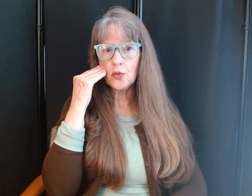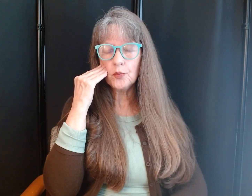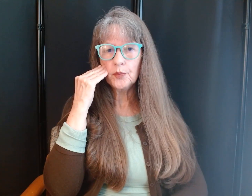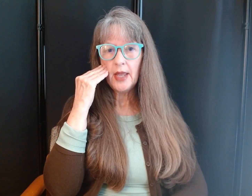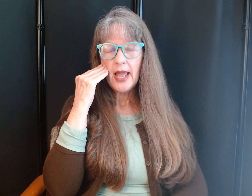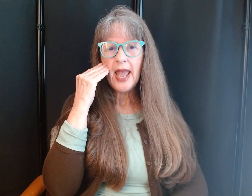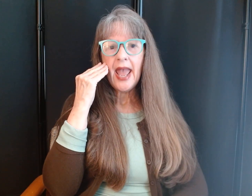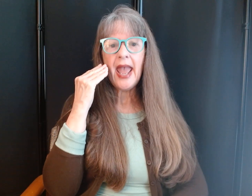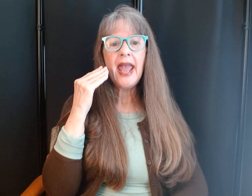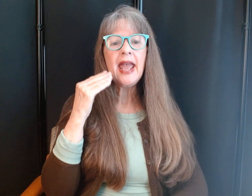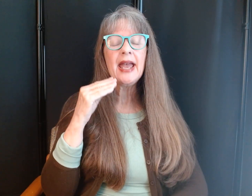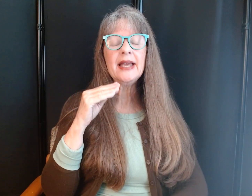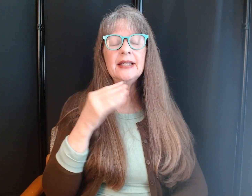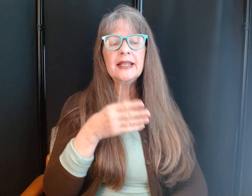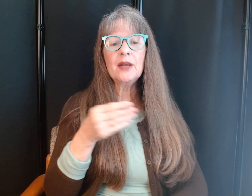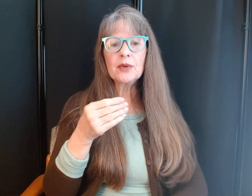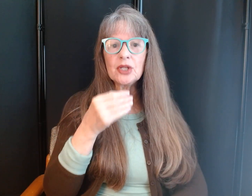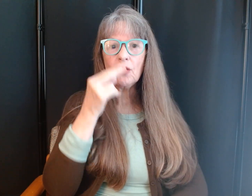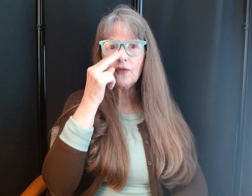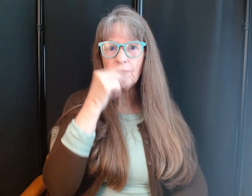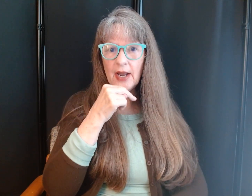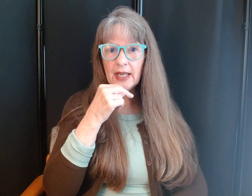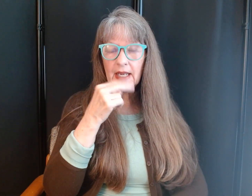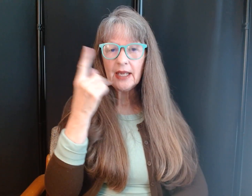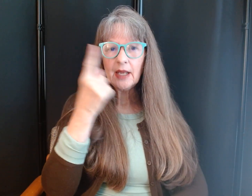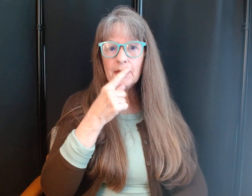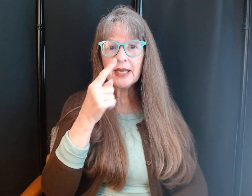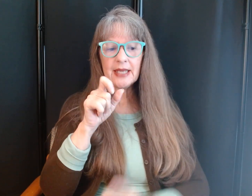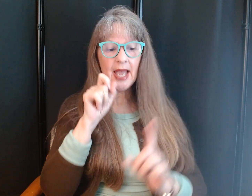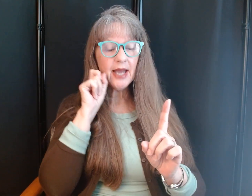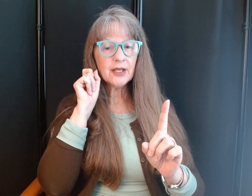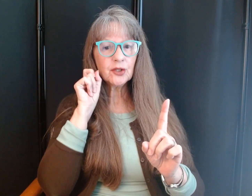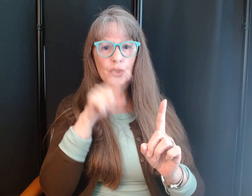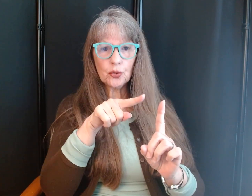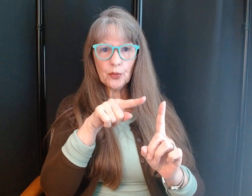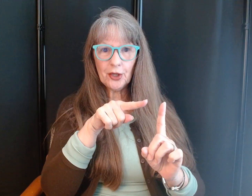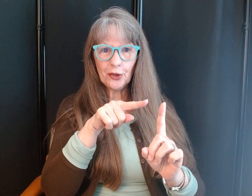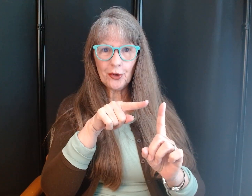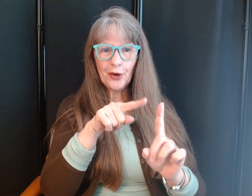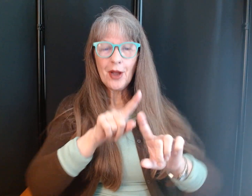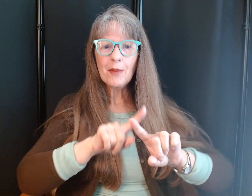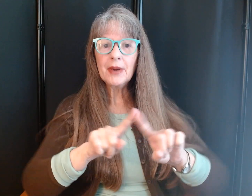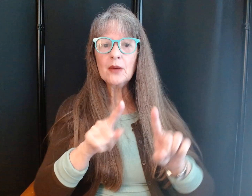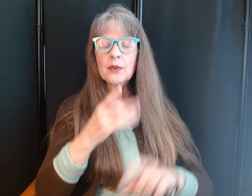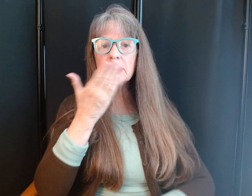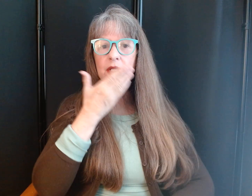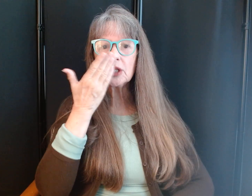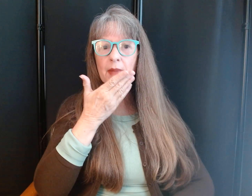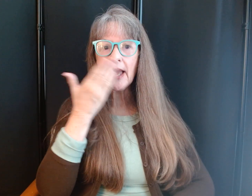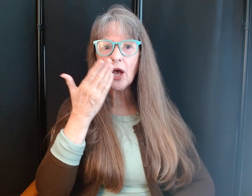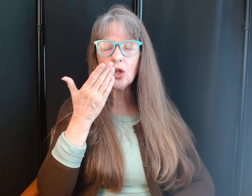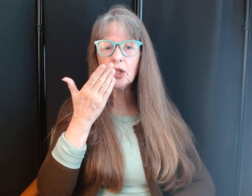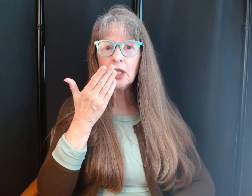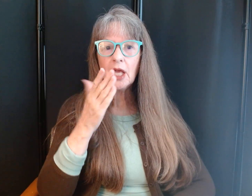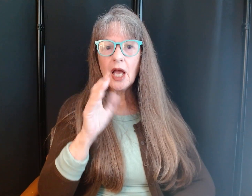home. And it was so funny because I had a trigger, but it was the smell